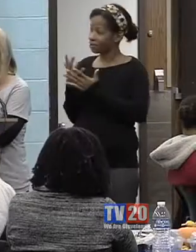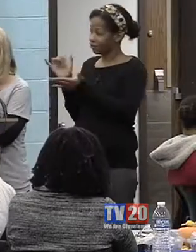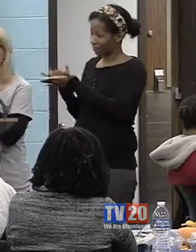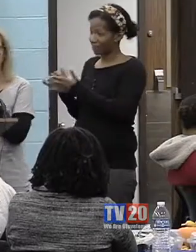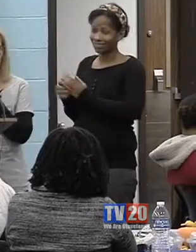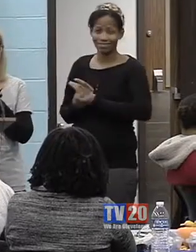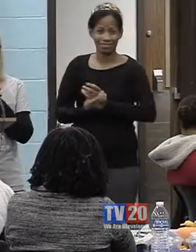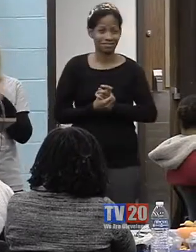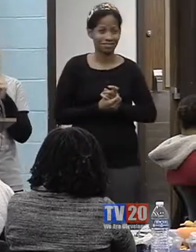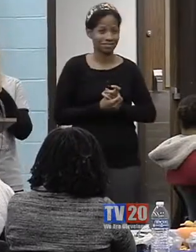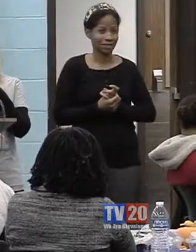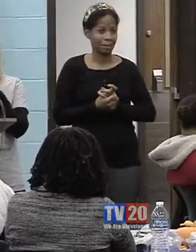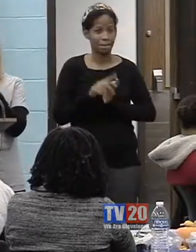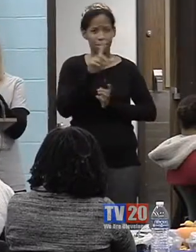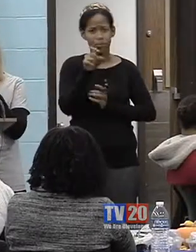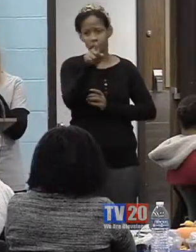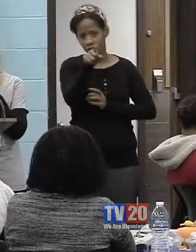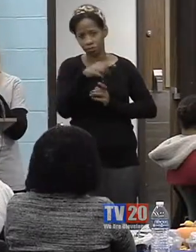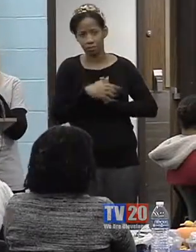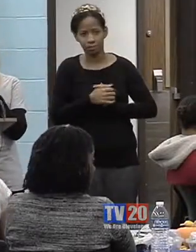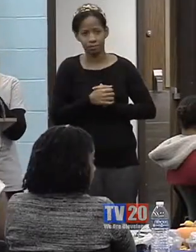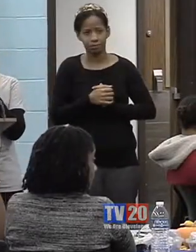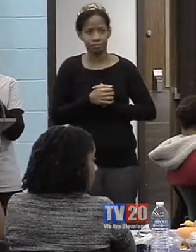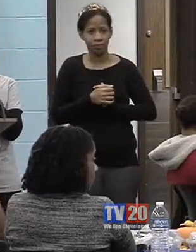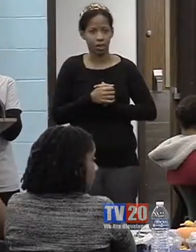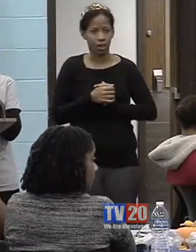that. So, question, Cecil.